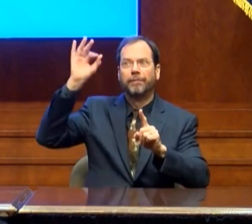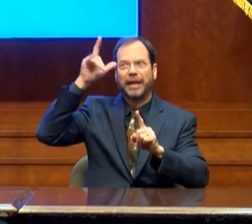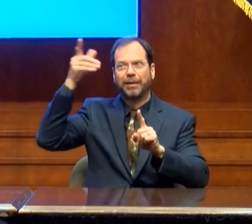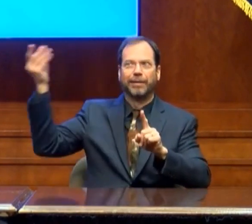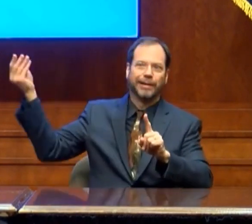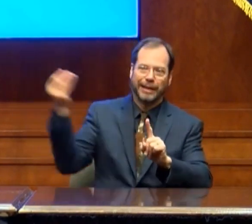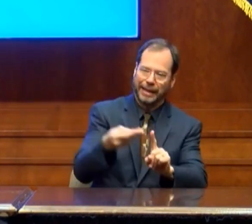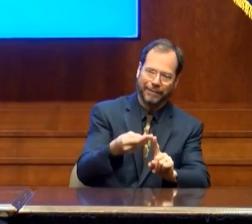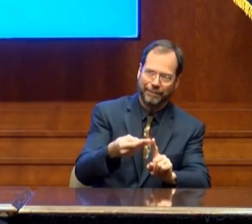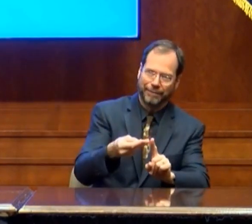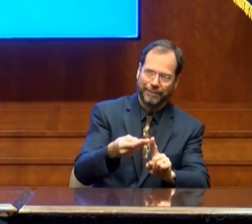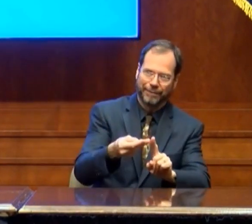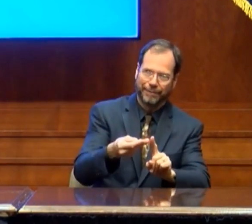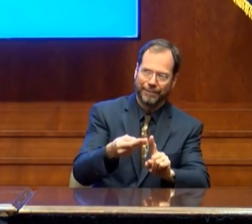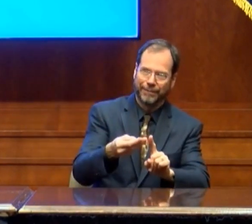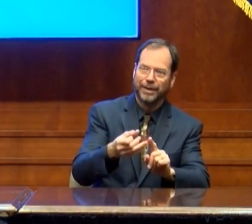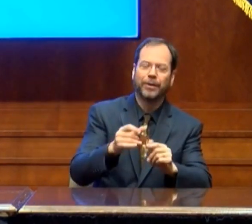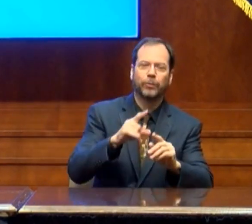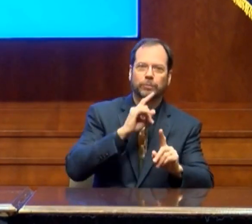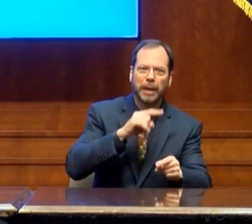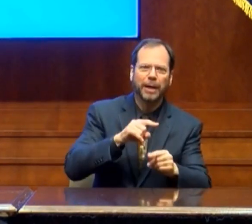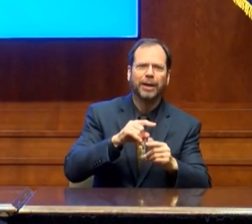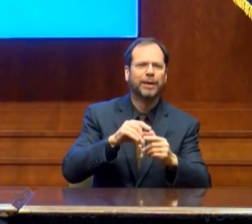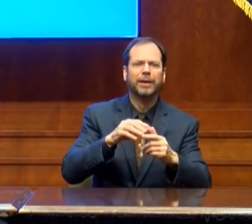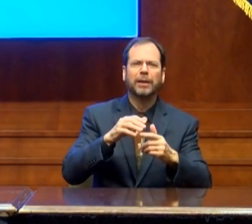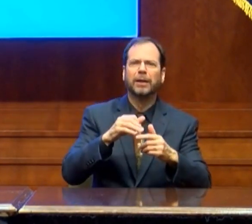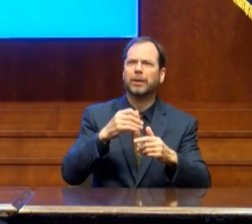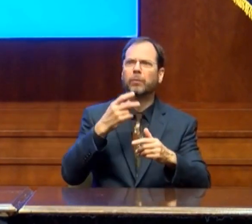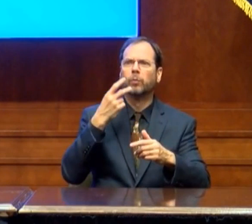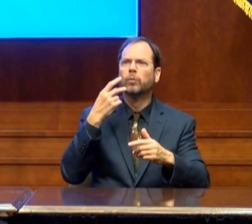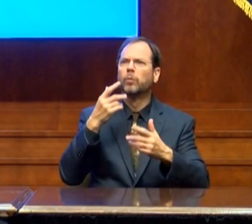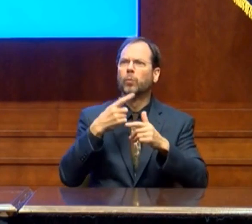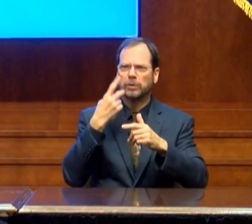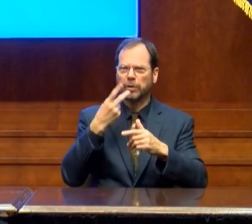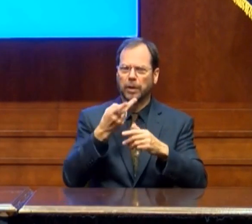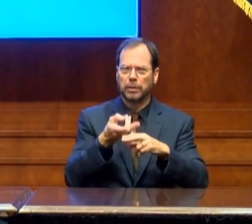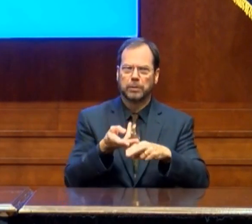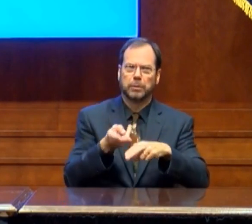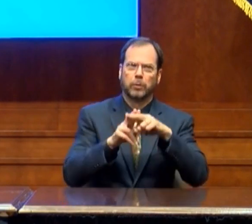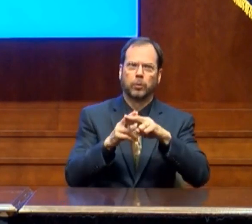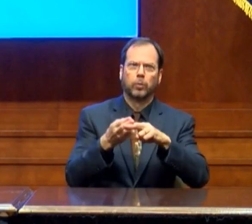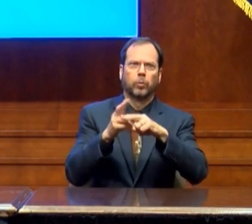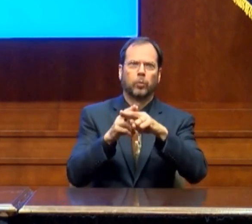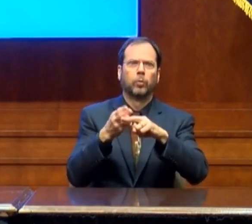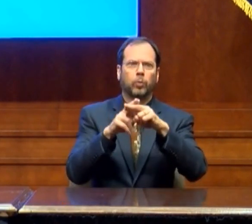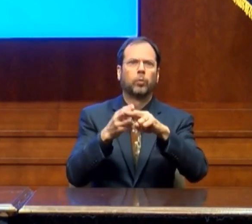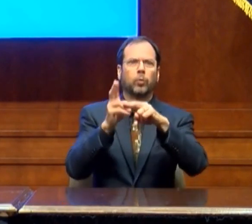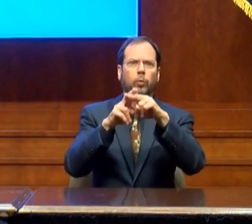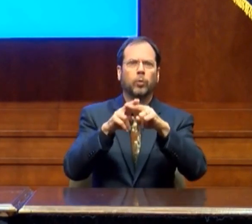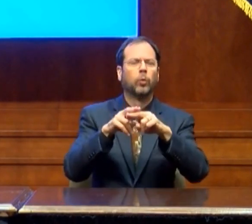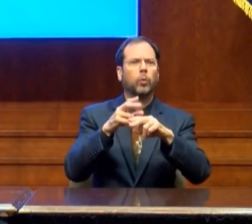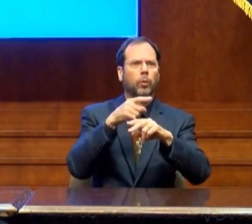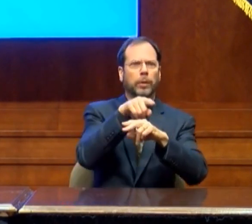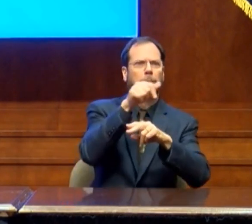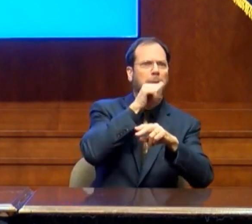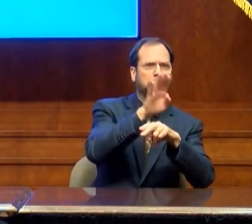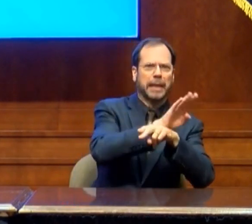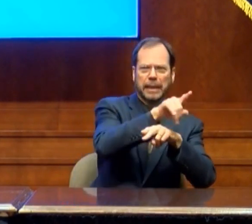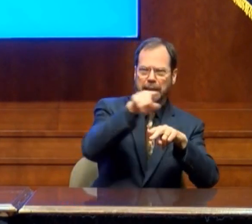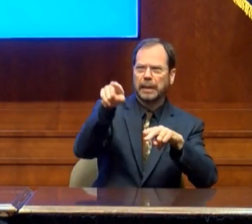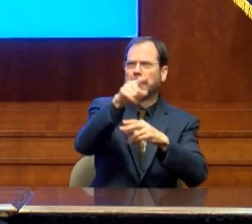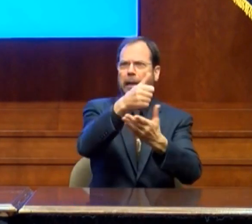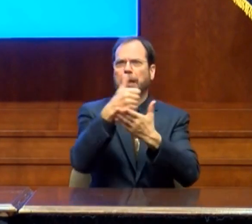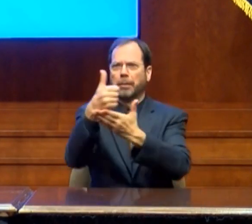coming from the federal government. In the aftermath of the early response, we saw a very prolific increase of the capabilities of the private